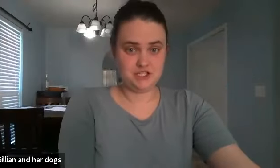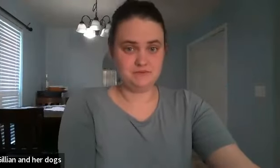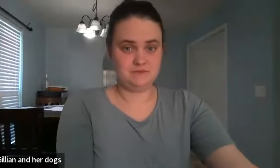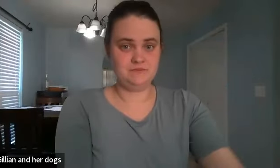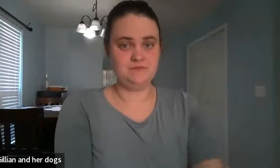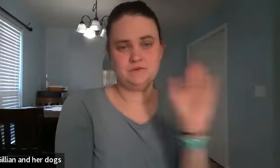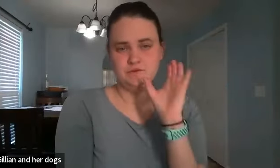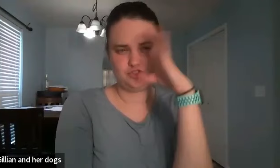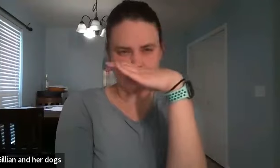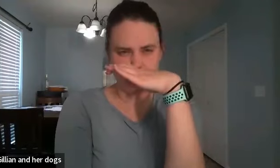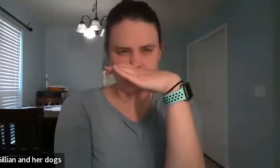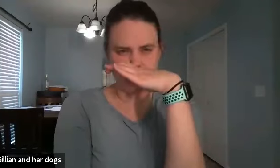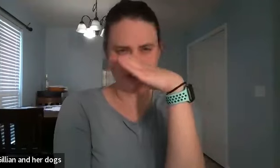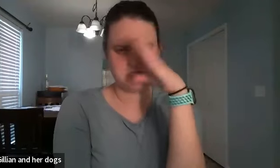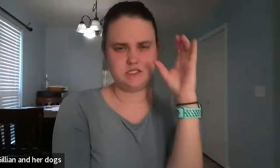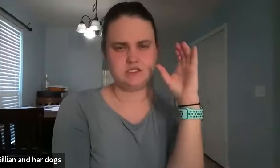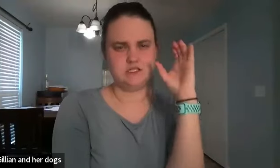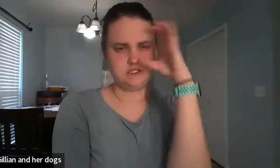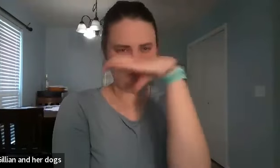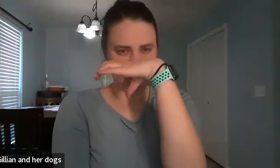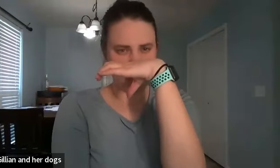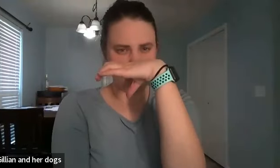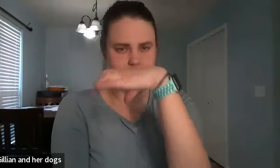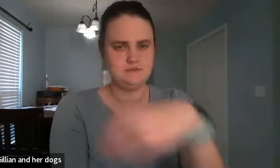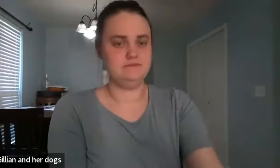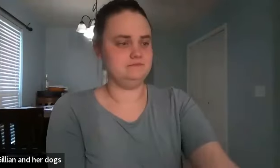Strange. Strange. Strange.